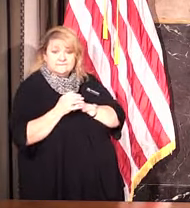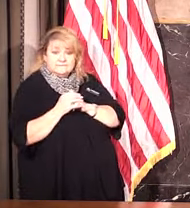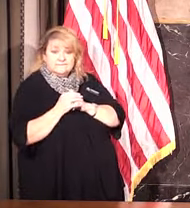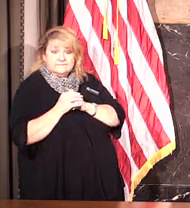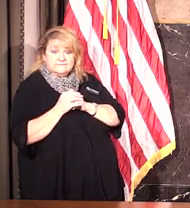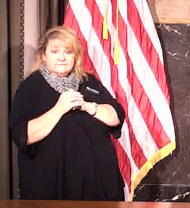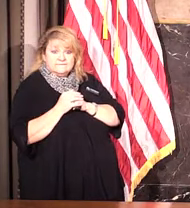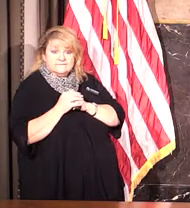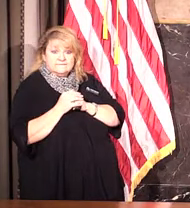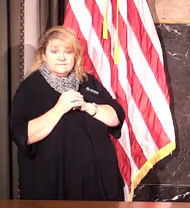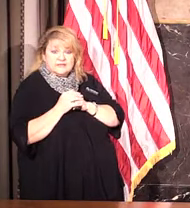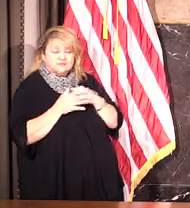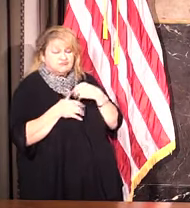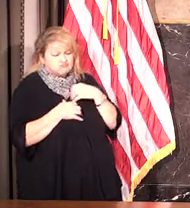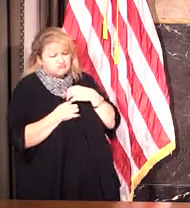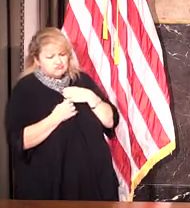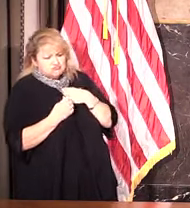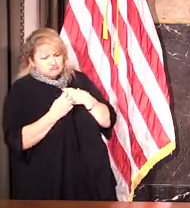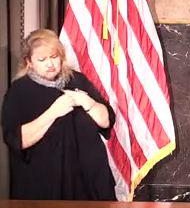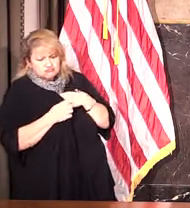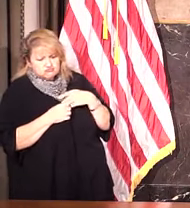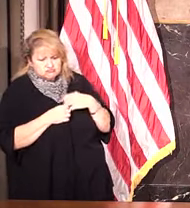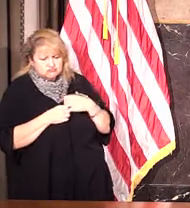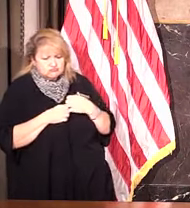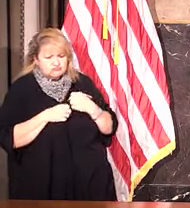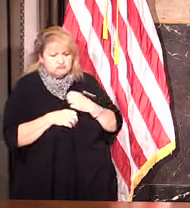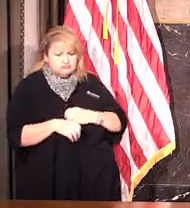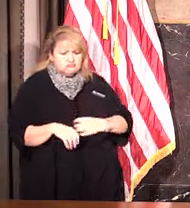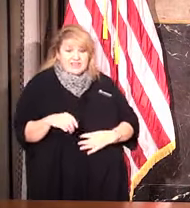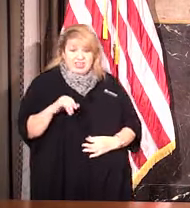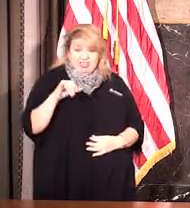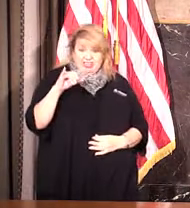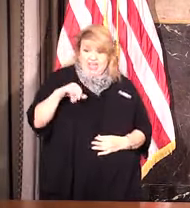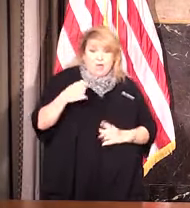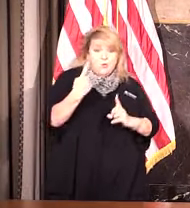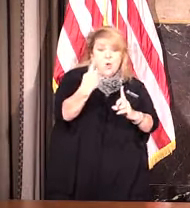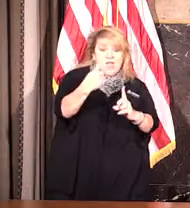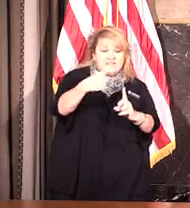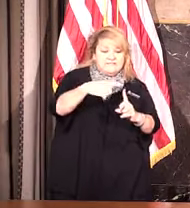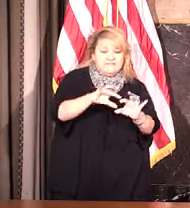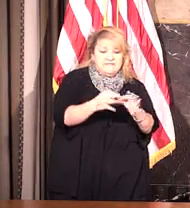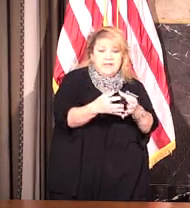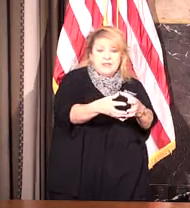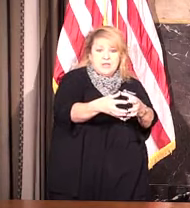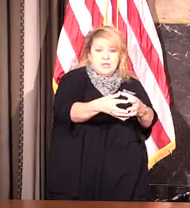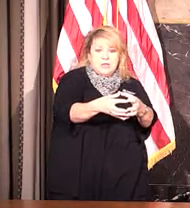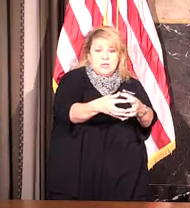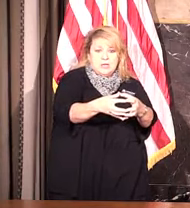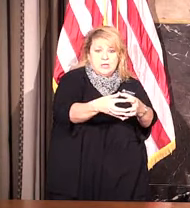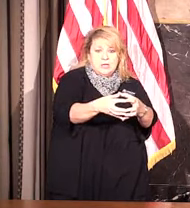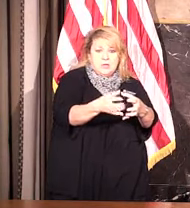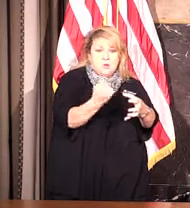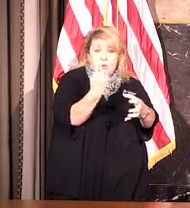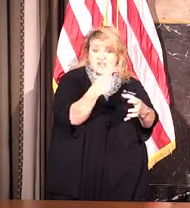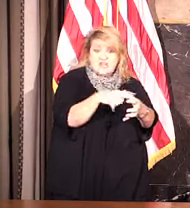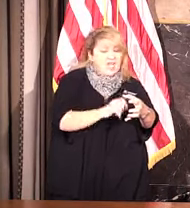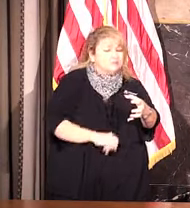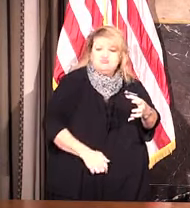Now that's happening more than that one instance that I just referred to, and it's happening all over the country and all